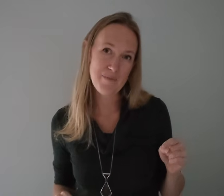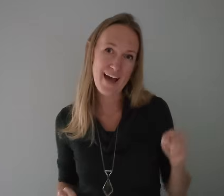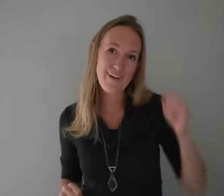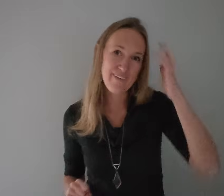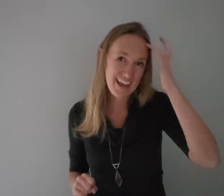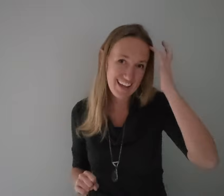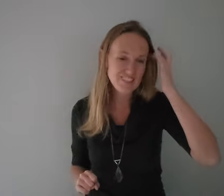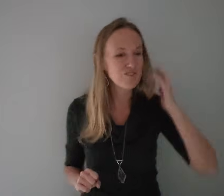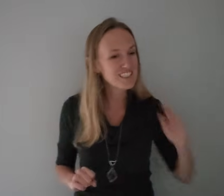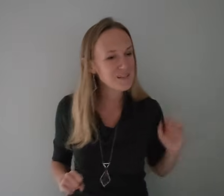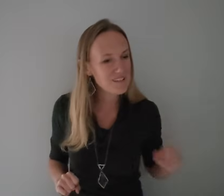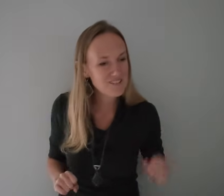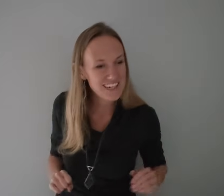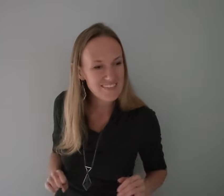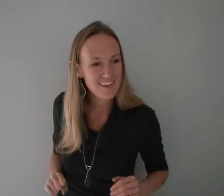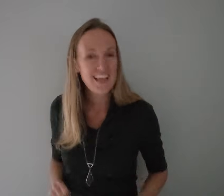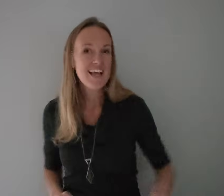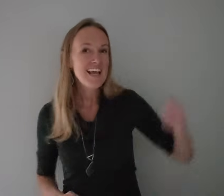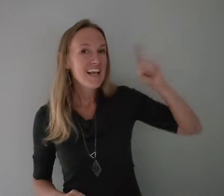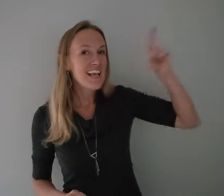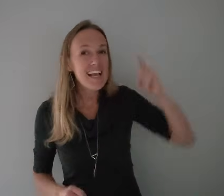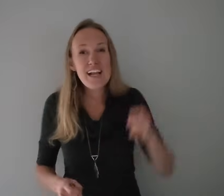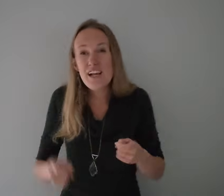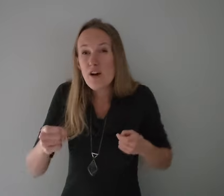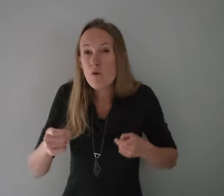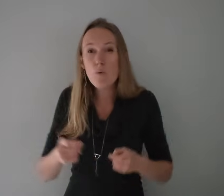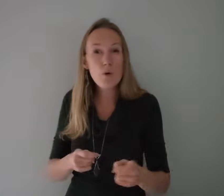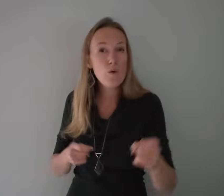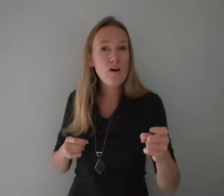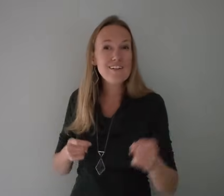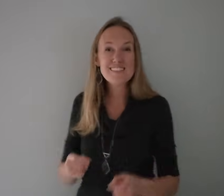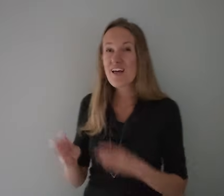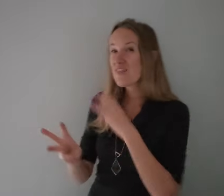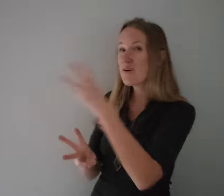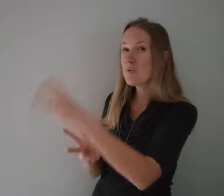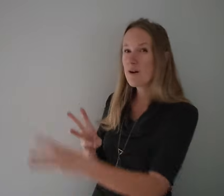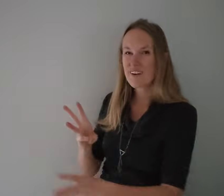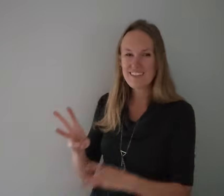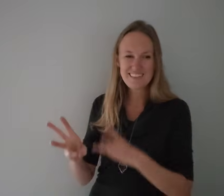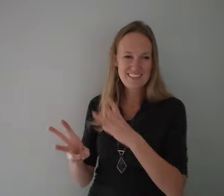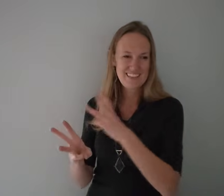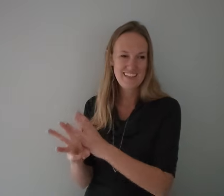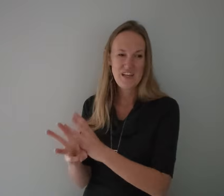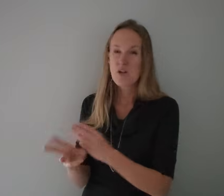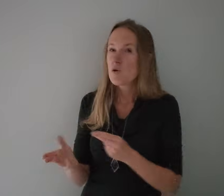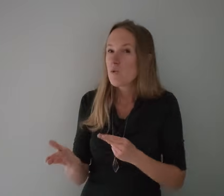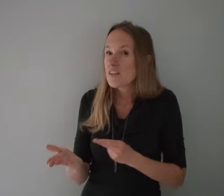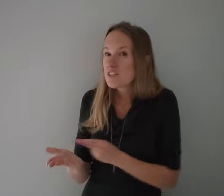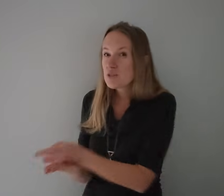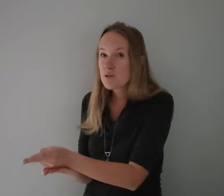back. Okay? So verse number 3, he rules the world with